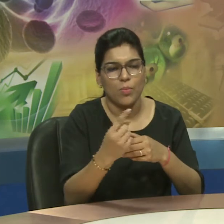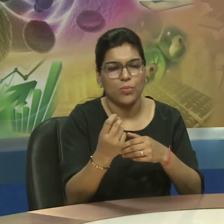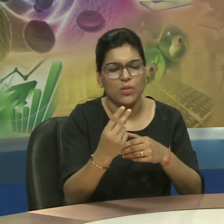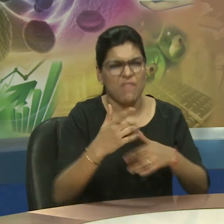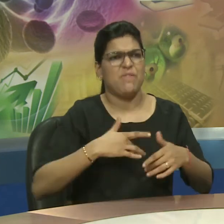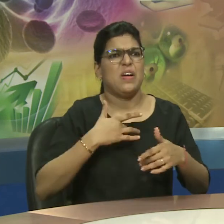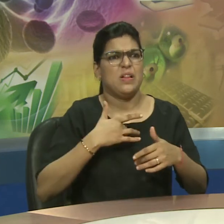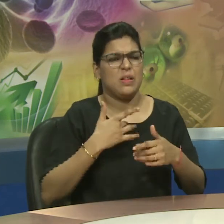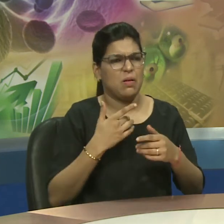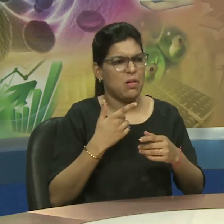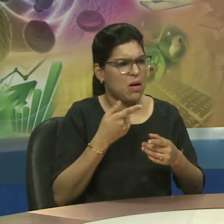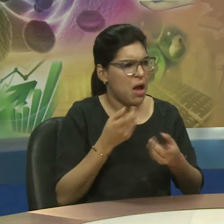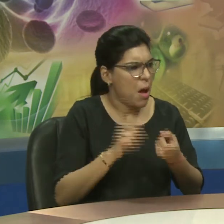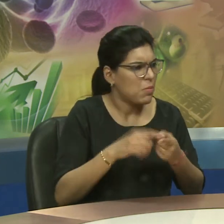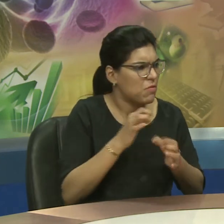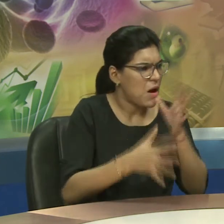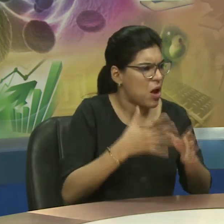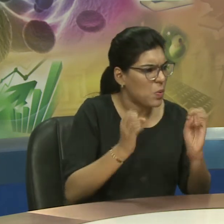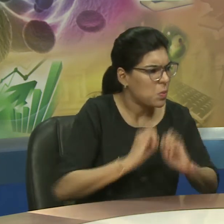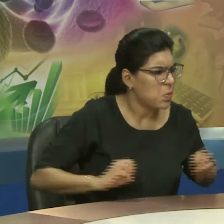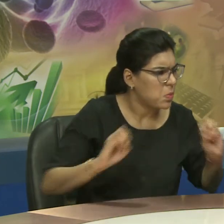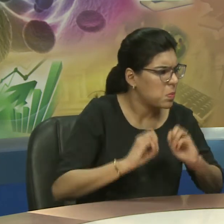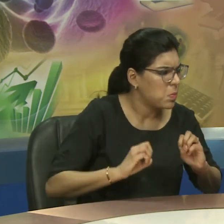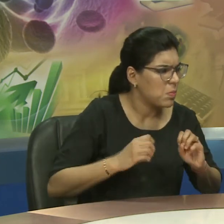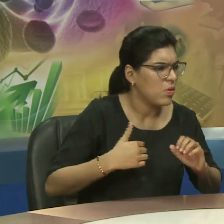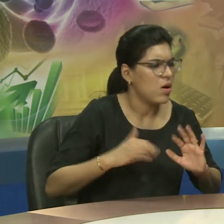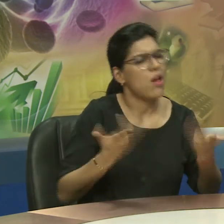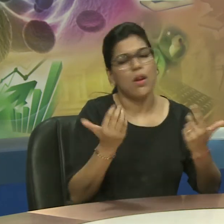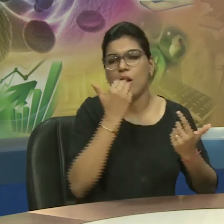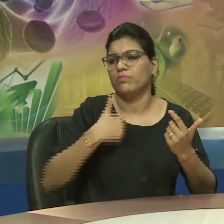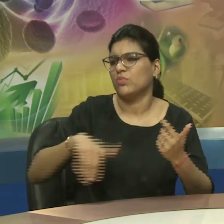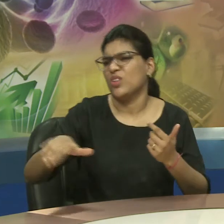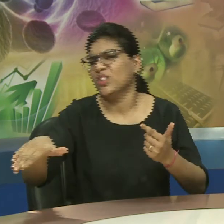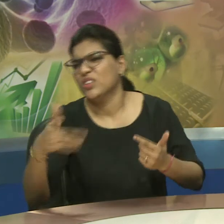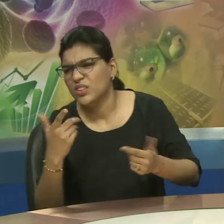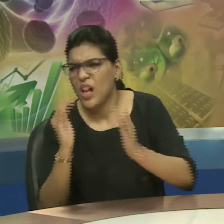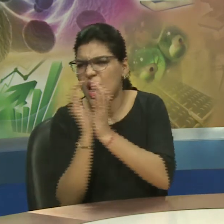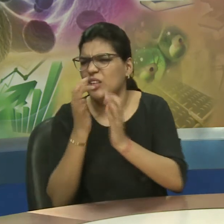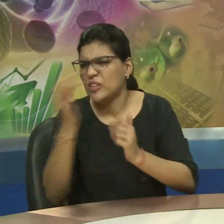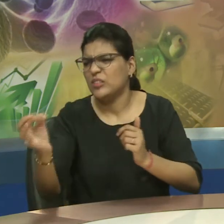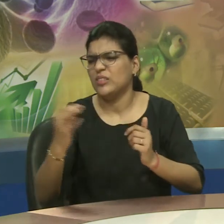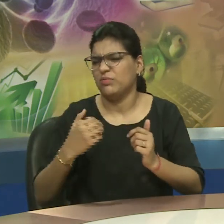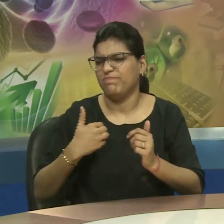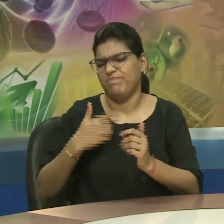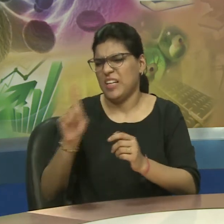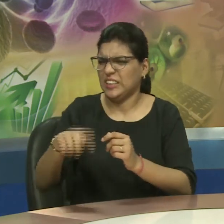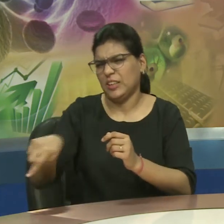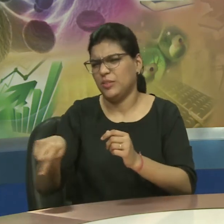Eighth is surrender. In fire insurance, cannot be surrendered